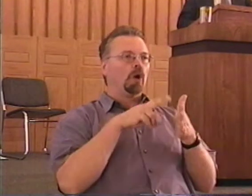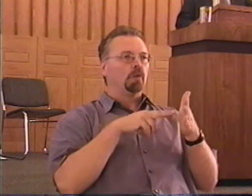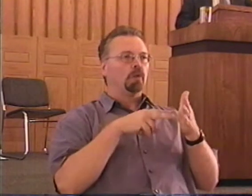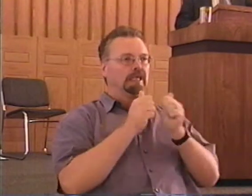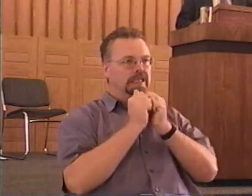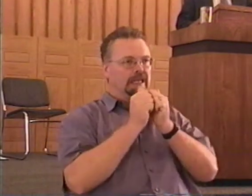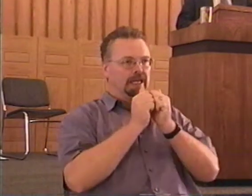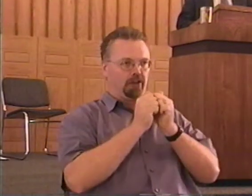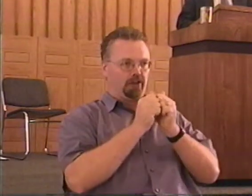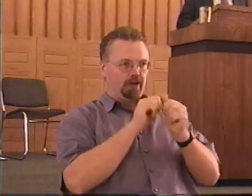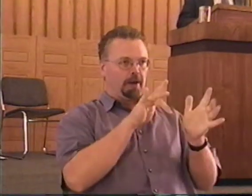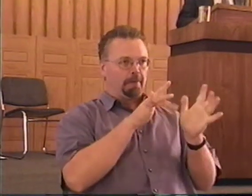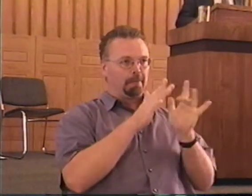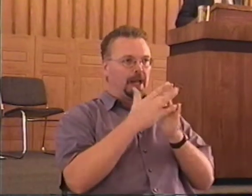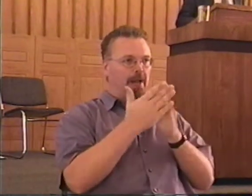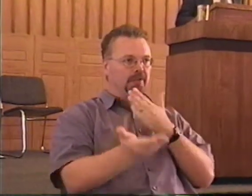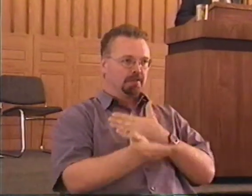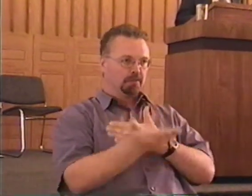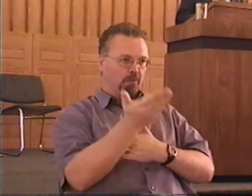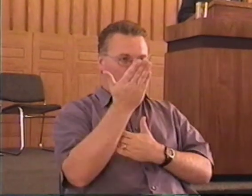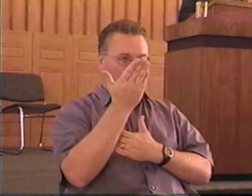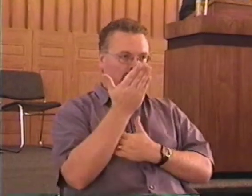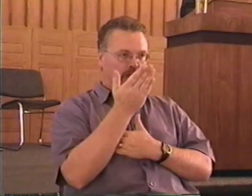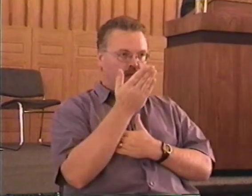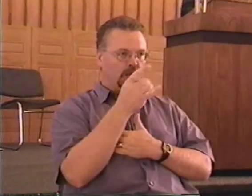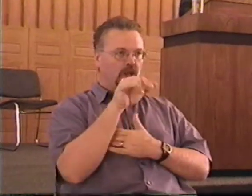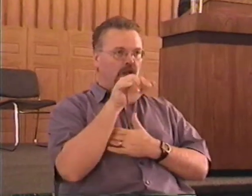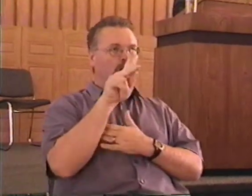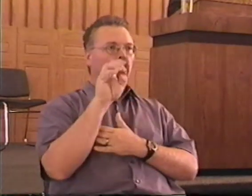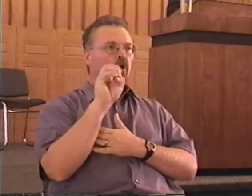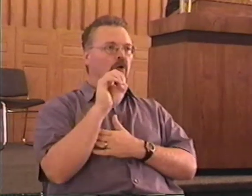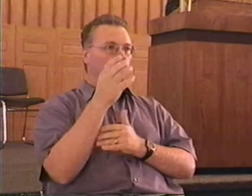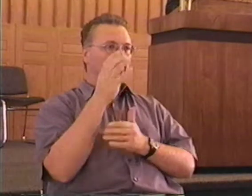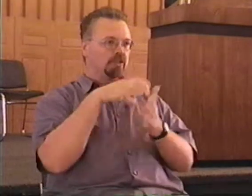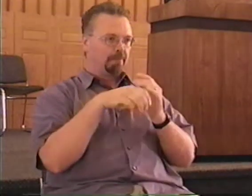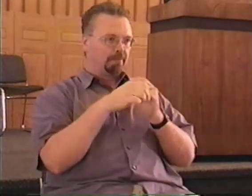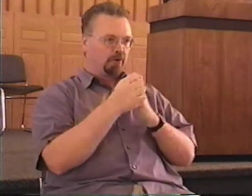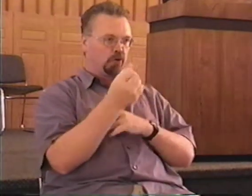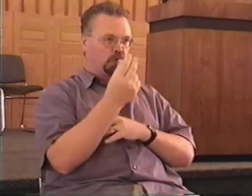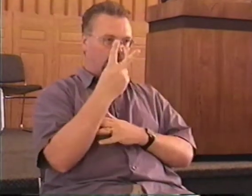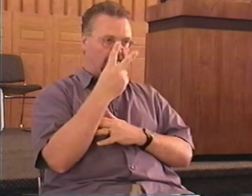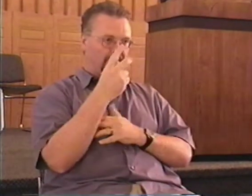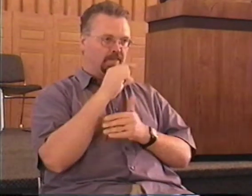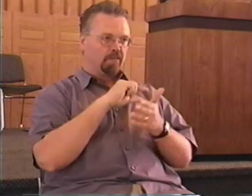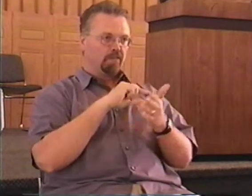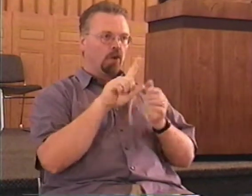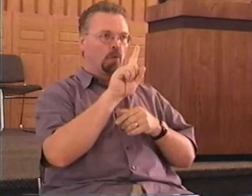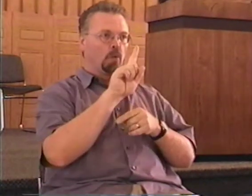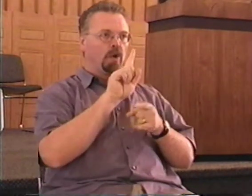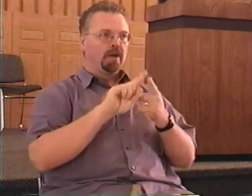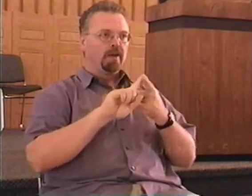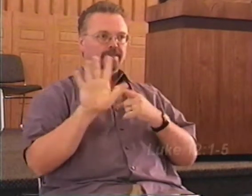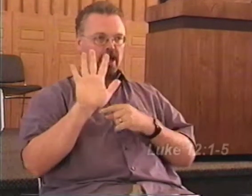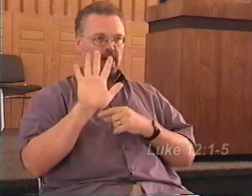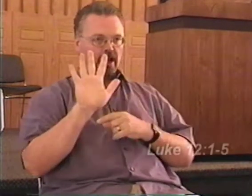together in our Bibles, Luke chapter 12, verses 1 through